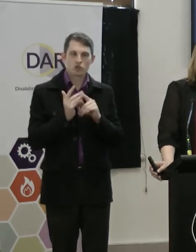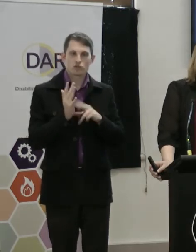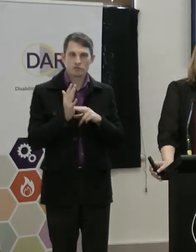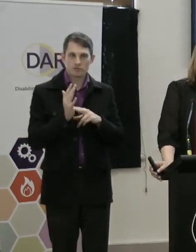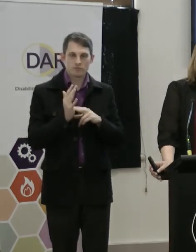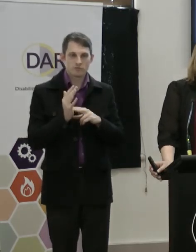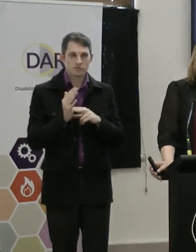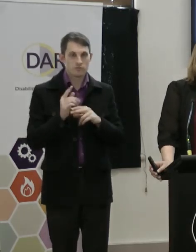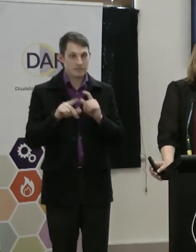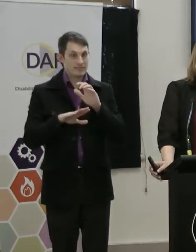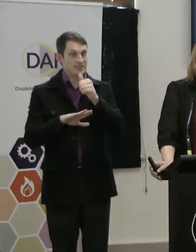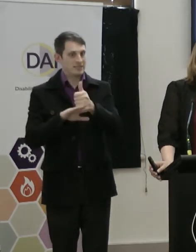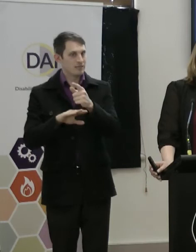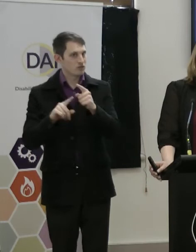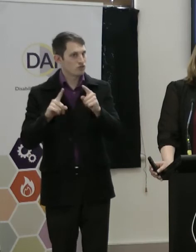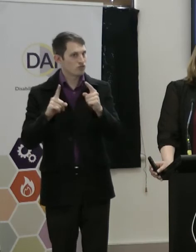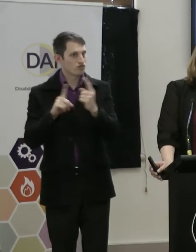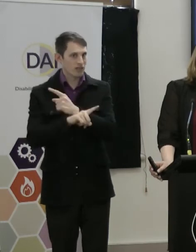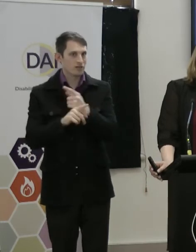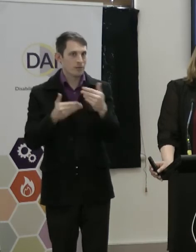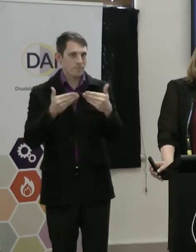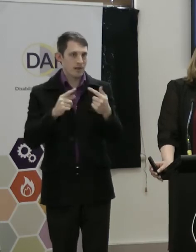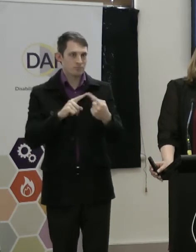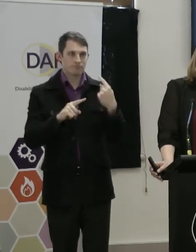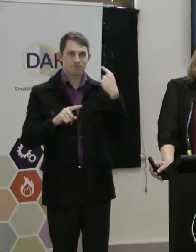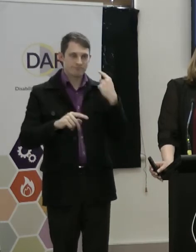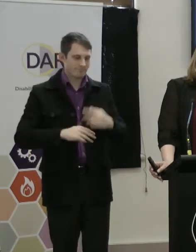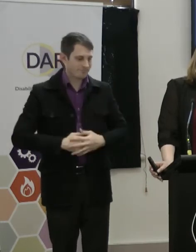have previously experienced in each of the states.